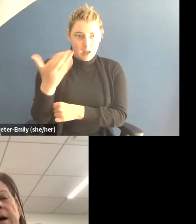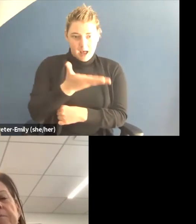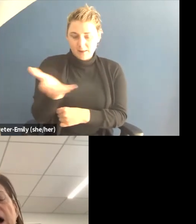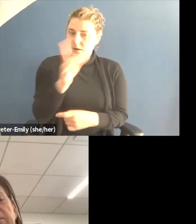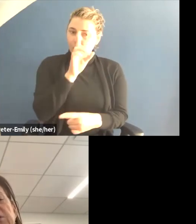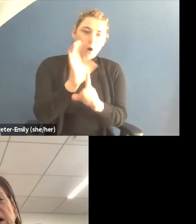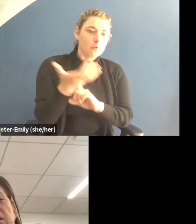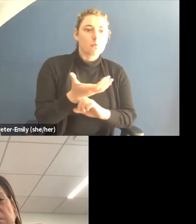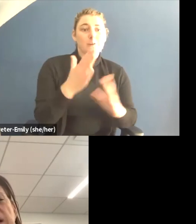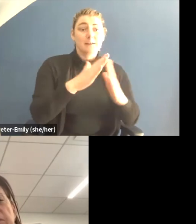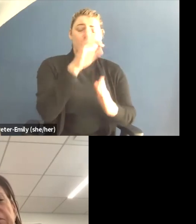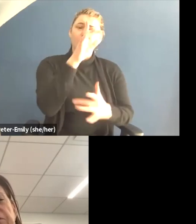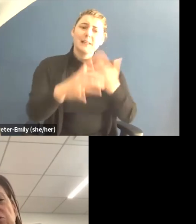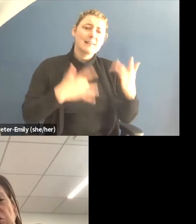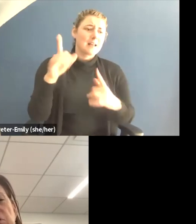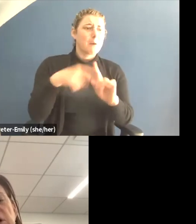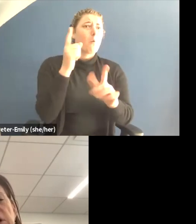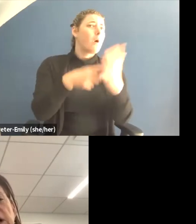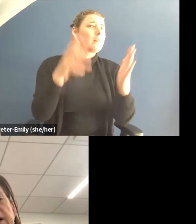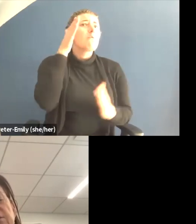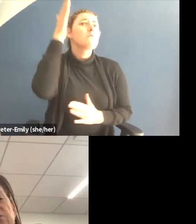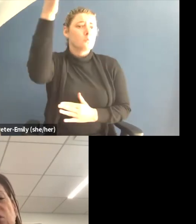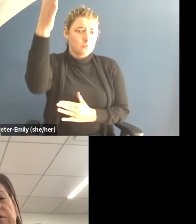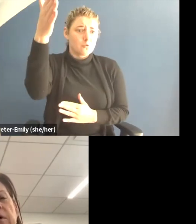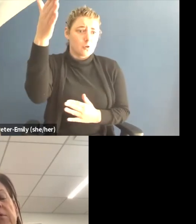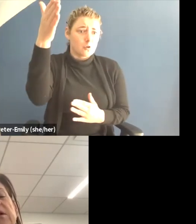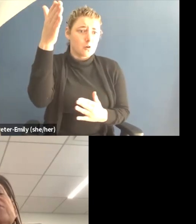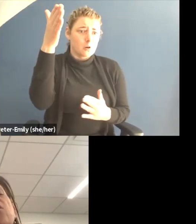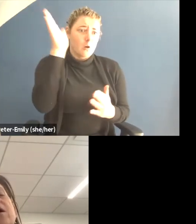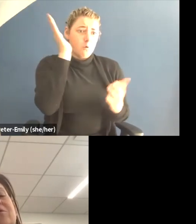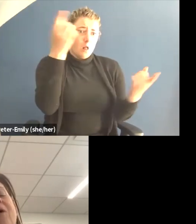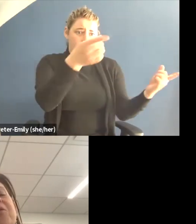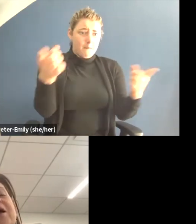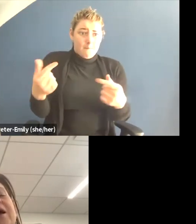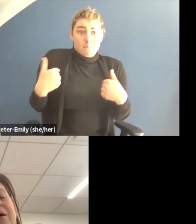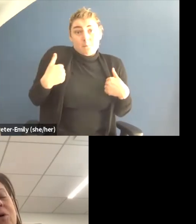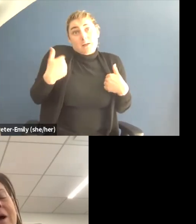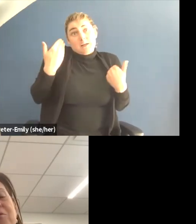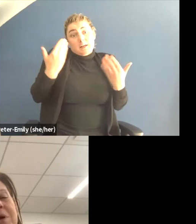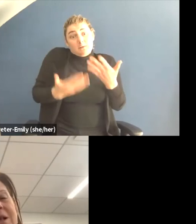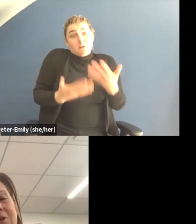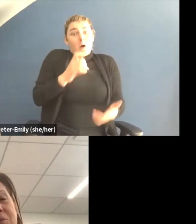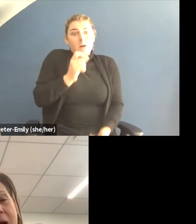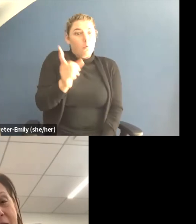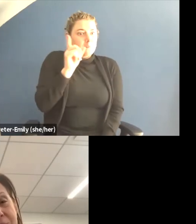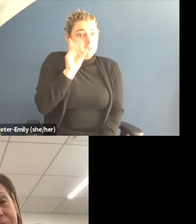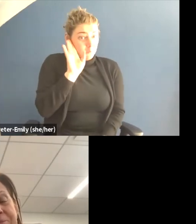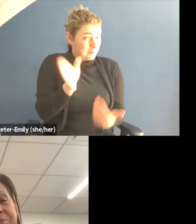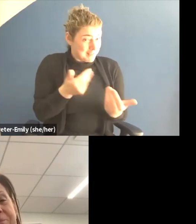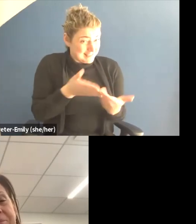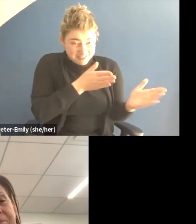And I'm excited about what the future has in store for us, even though I don't think it will ever be an easy